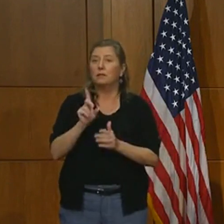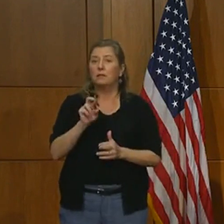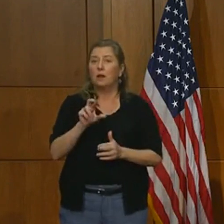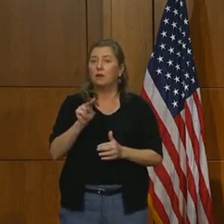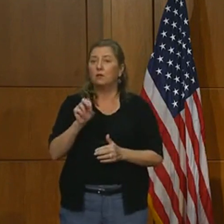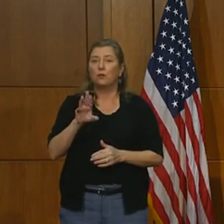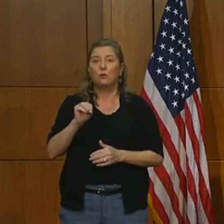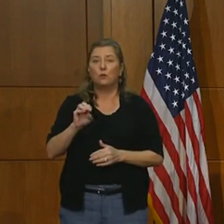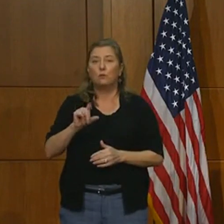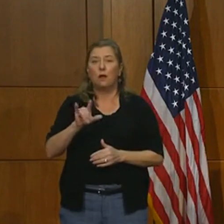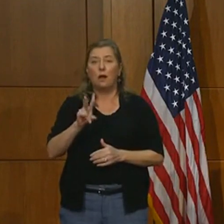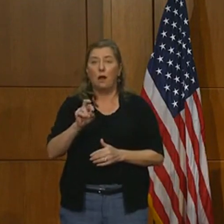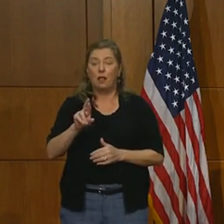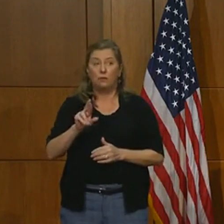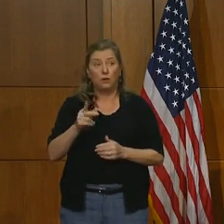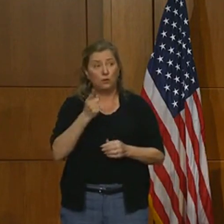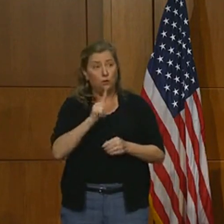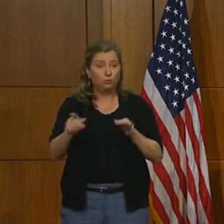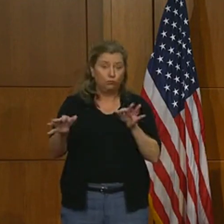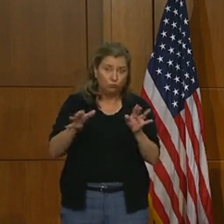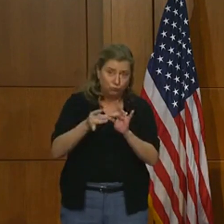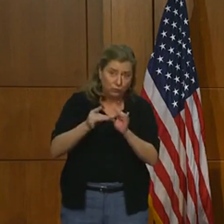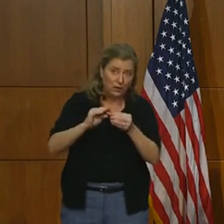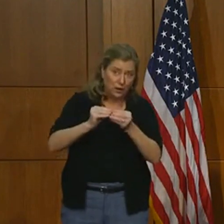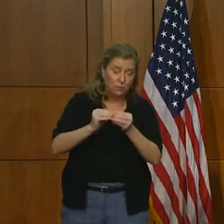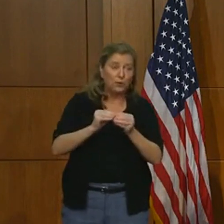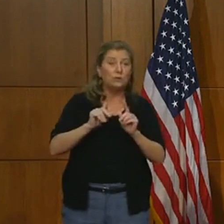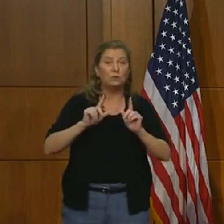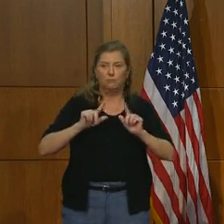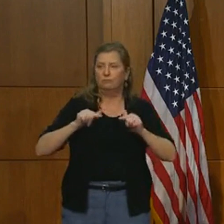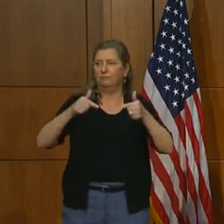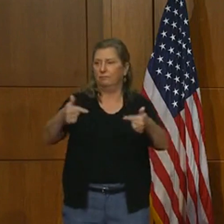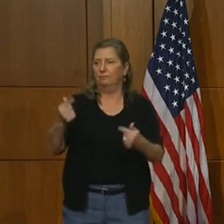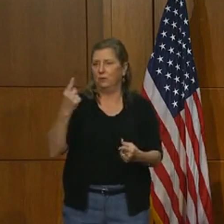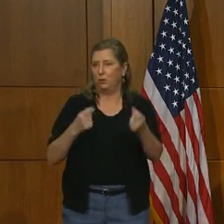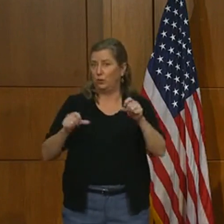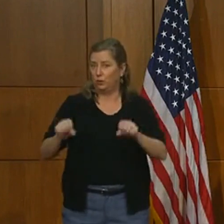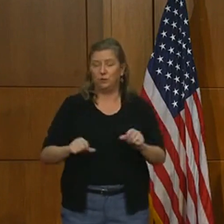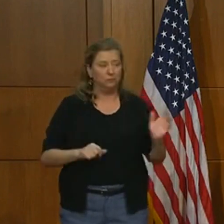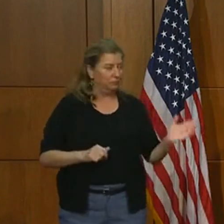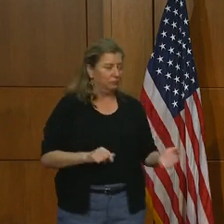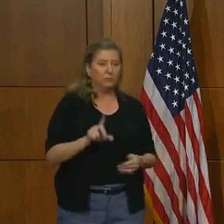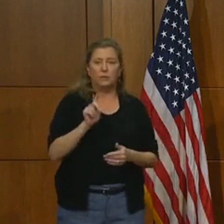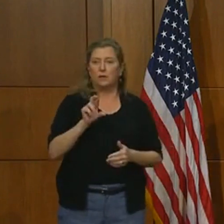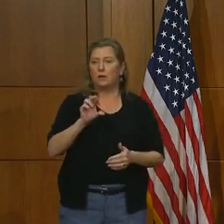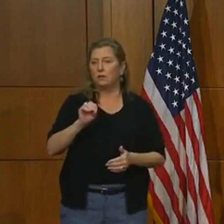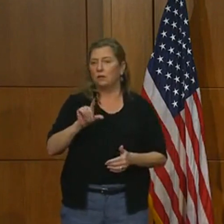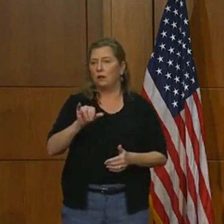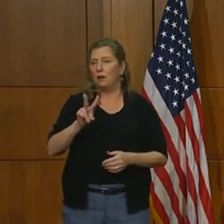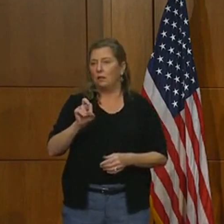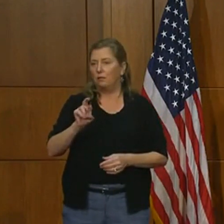to give us a health update, and then we'll be glad to take your questions. Dr. Oliver. Thank you, Governor.